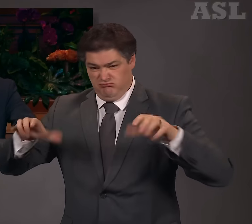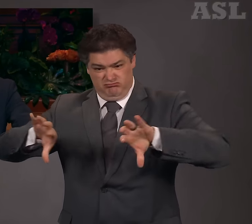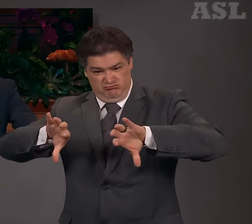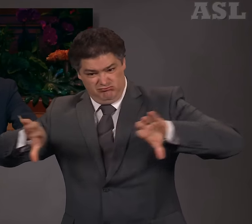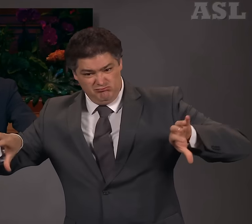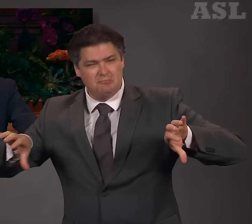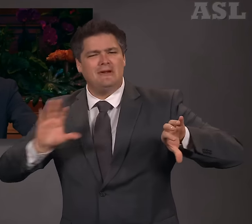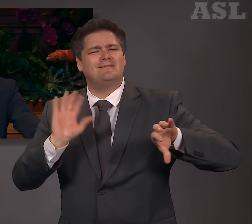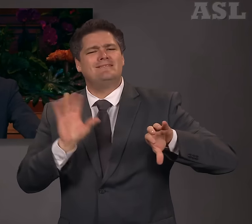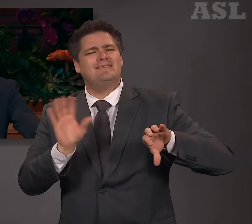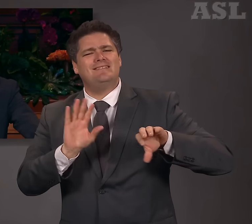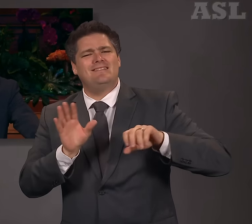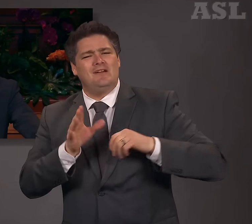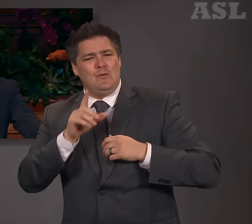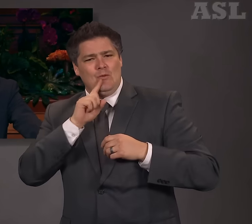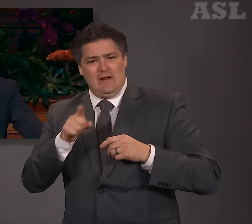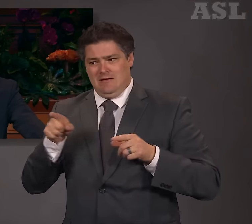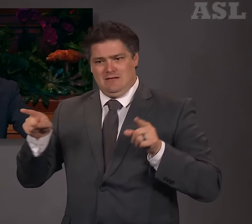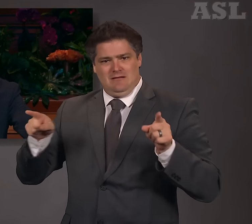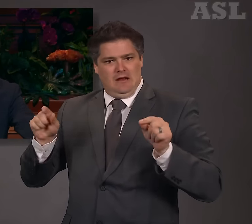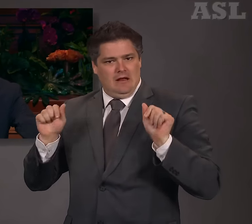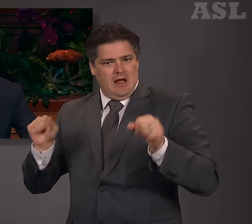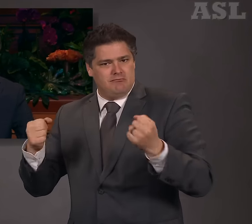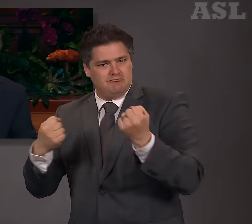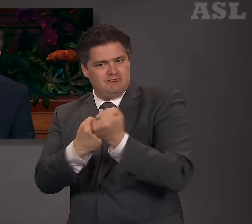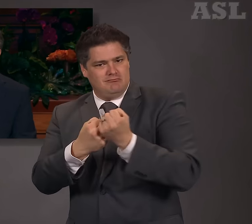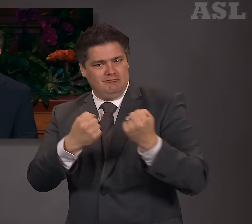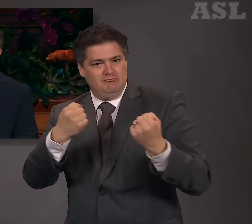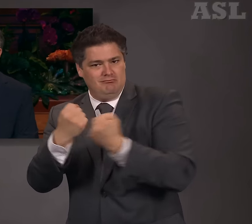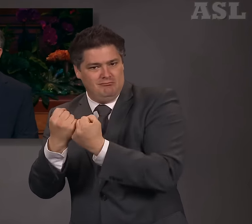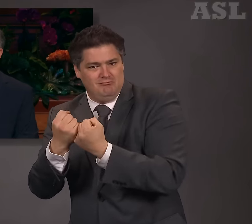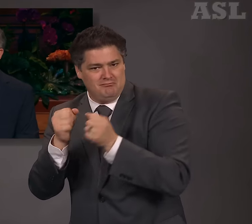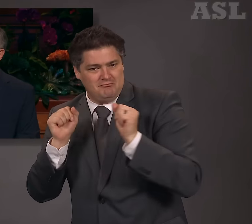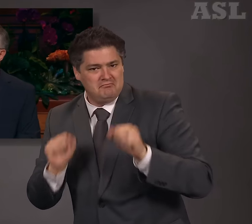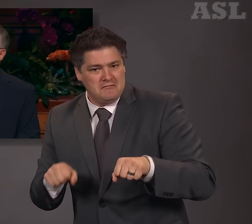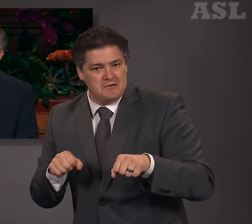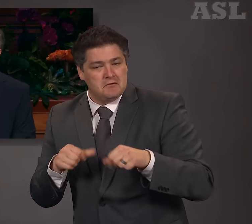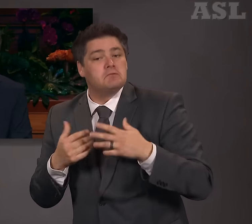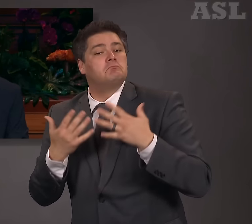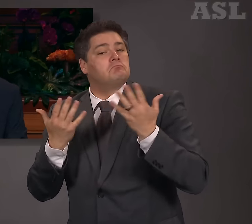there must needs be an opposition in all things.